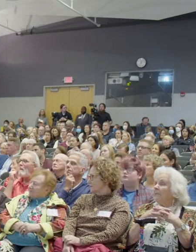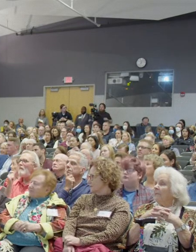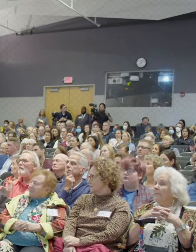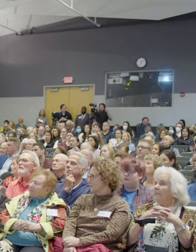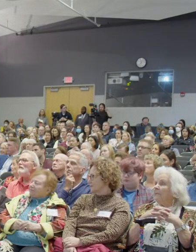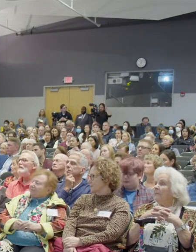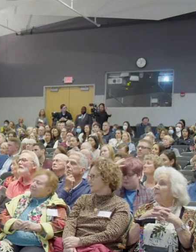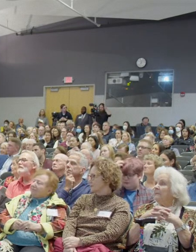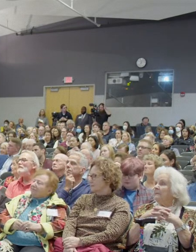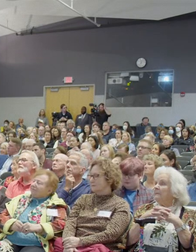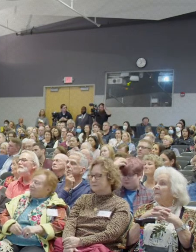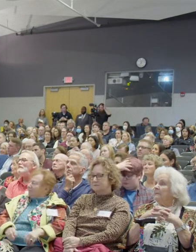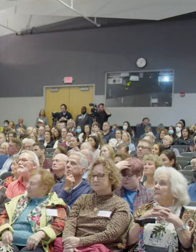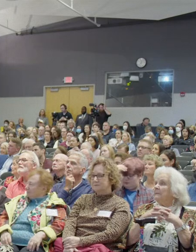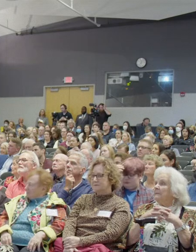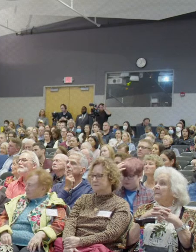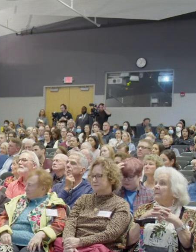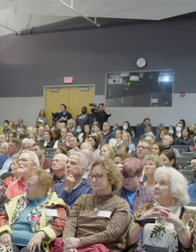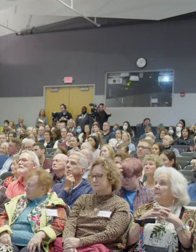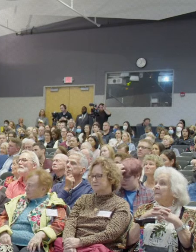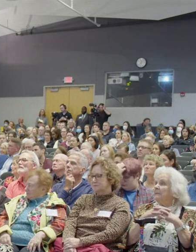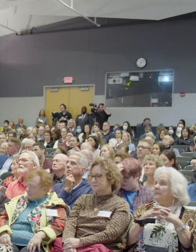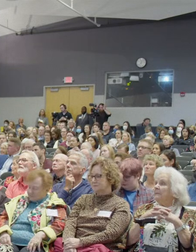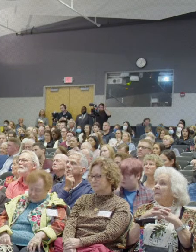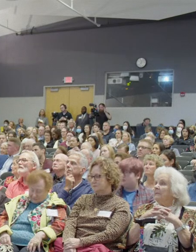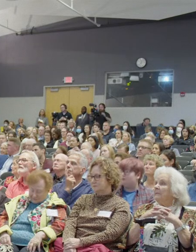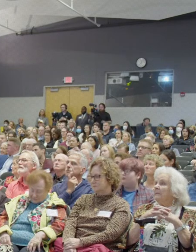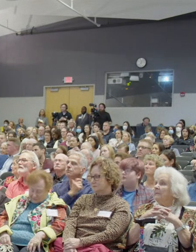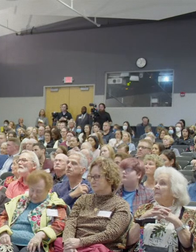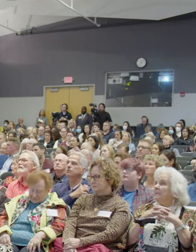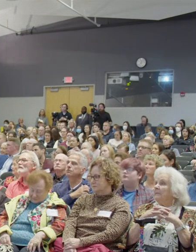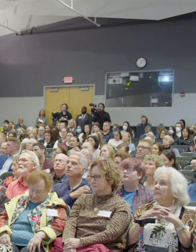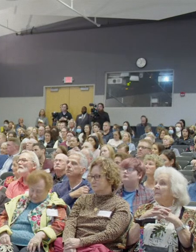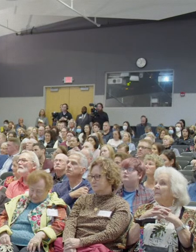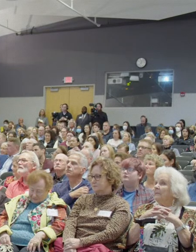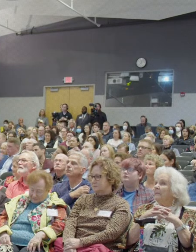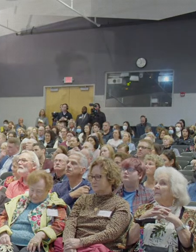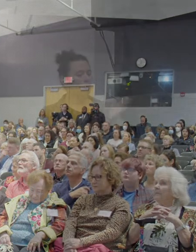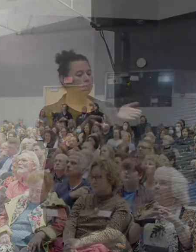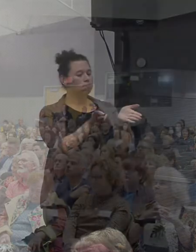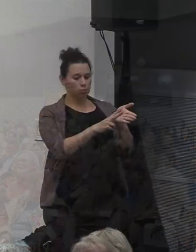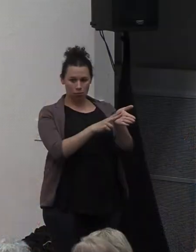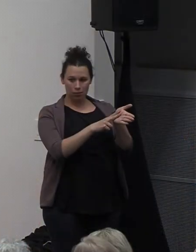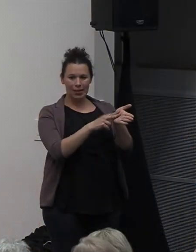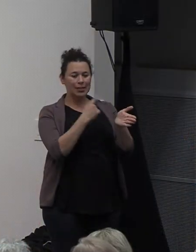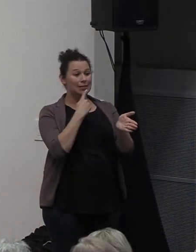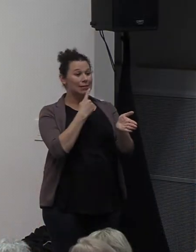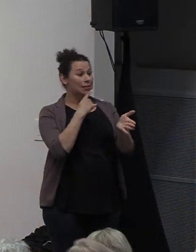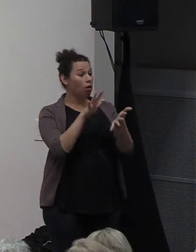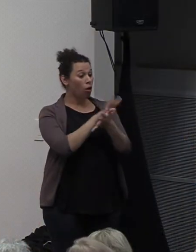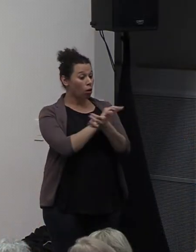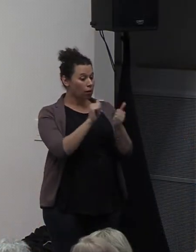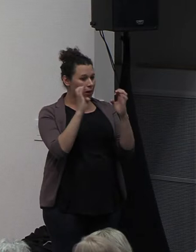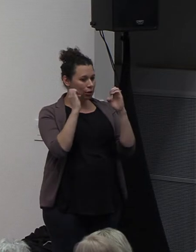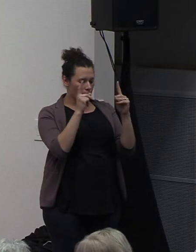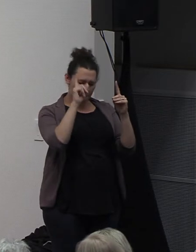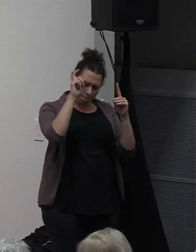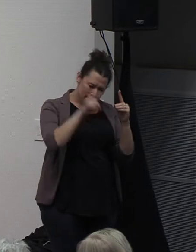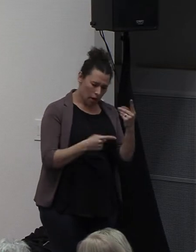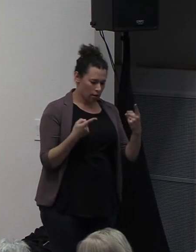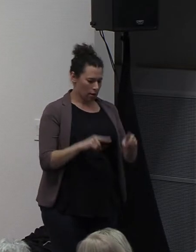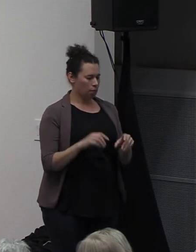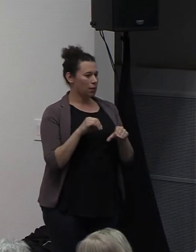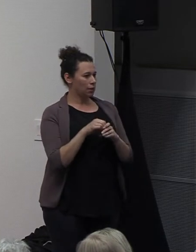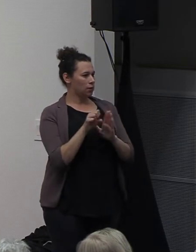this time. In July of this year, legislation was signed into law mandating Holocaust education in the state of